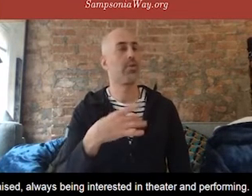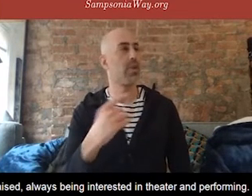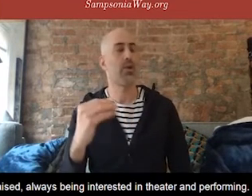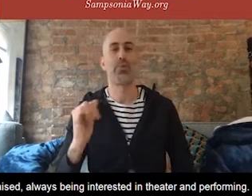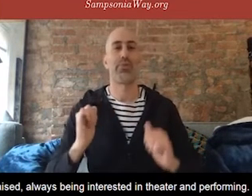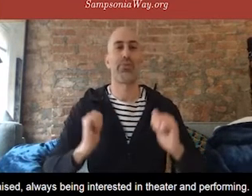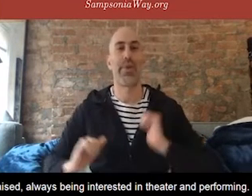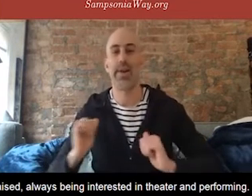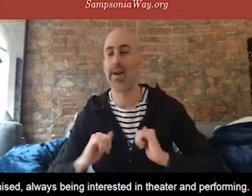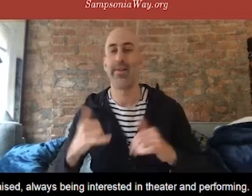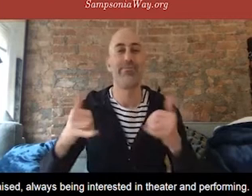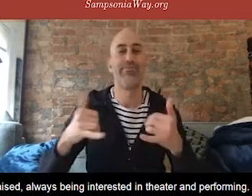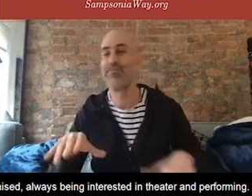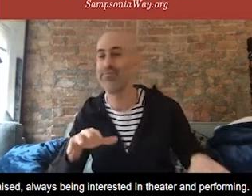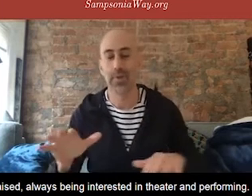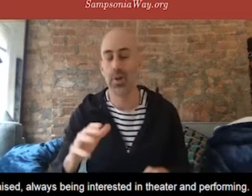Yeah, well,